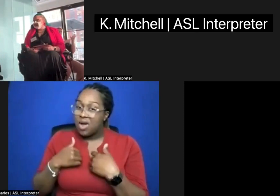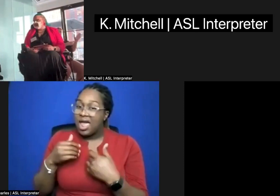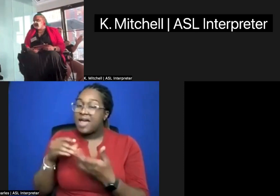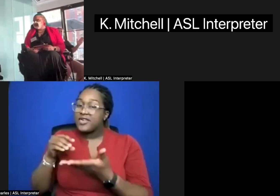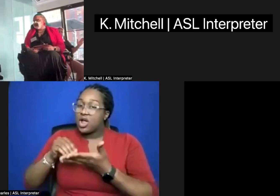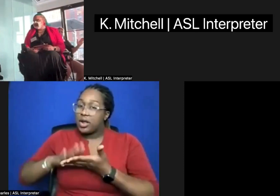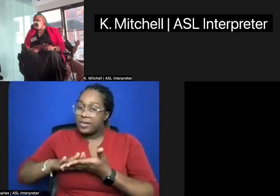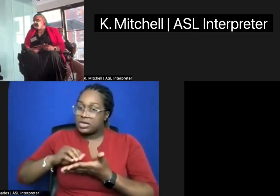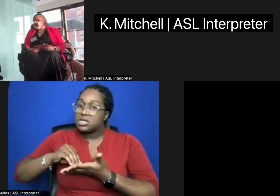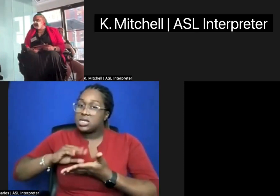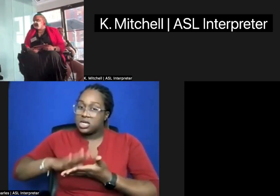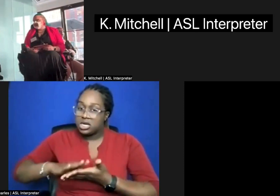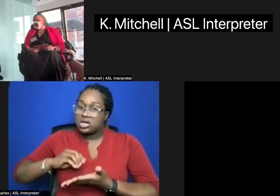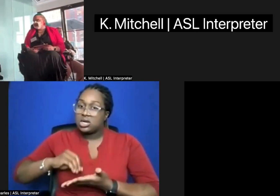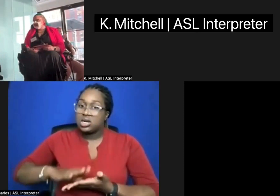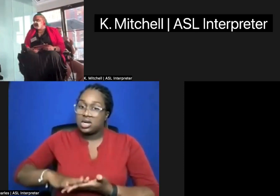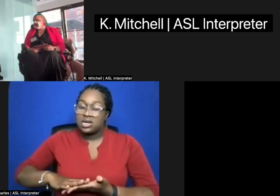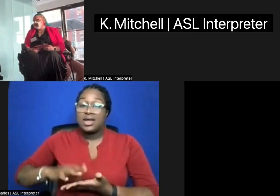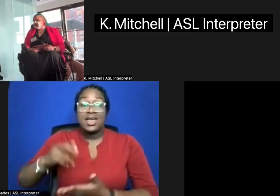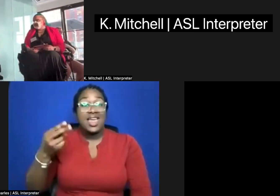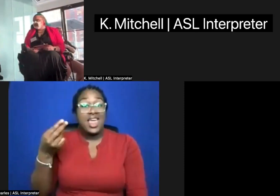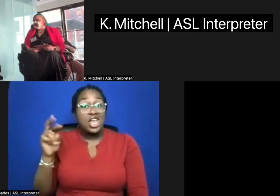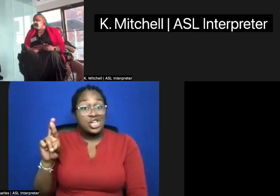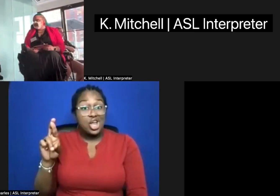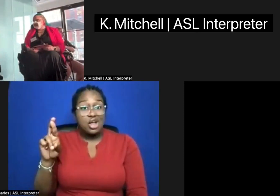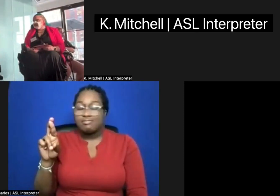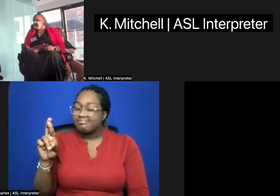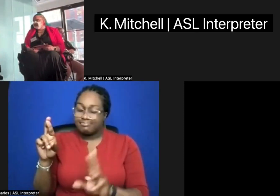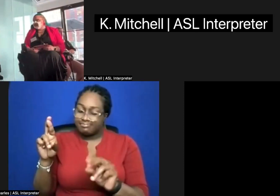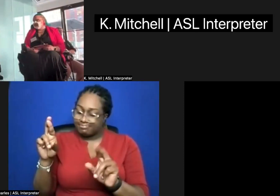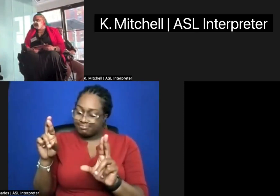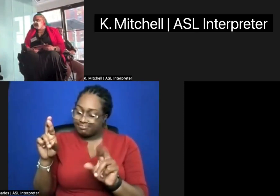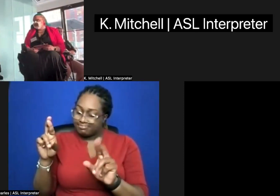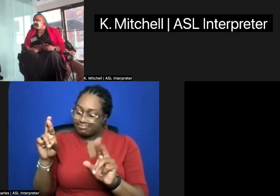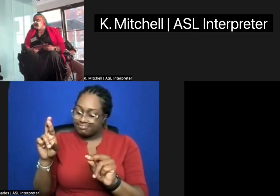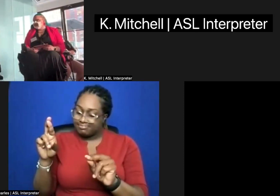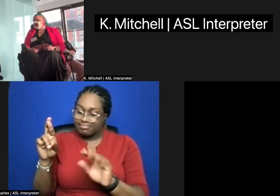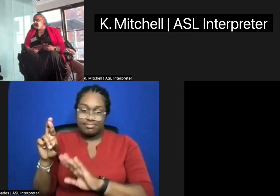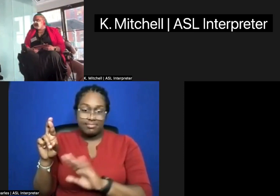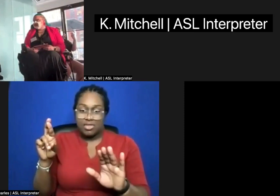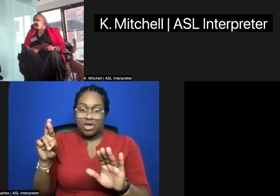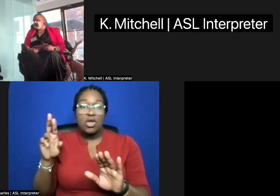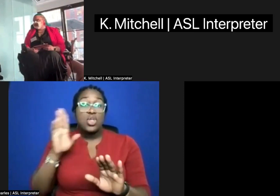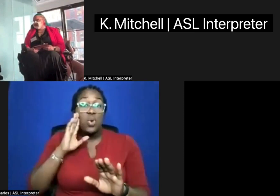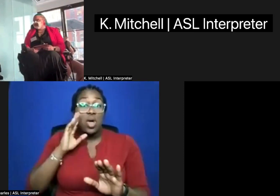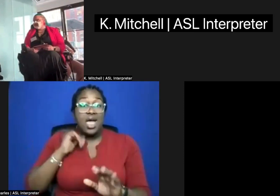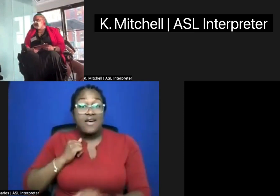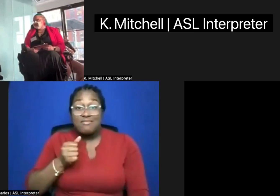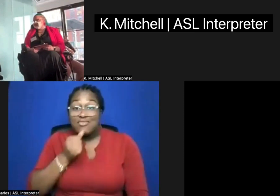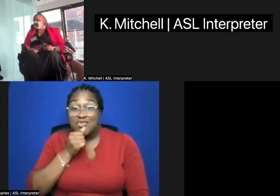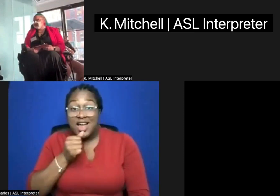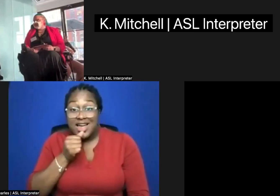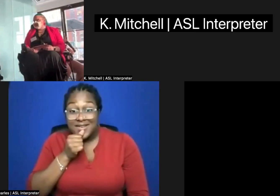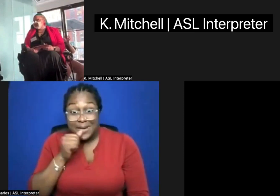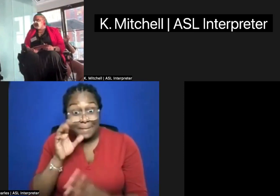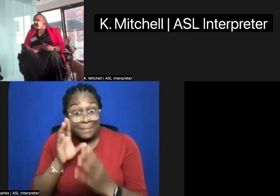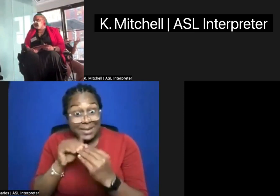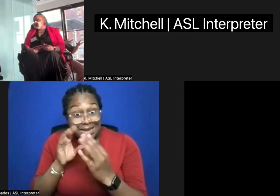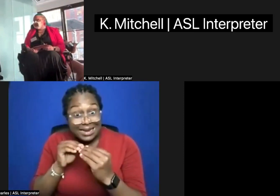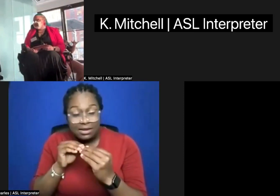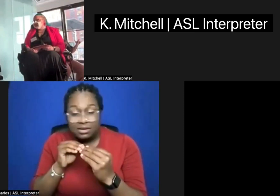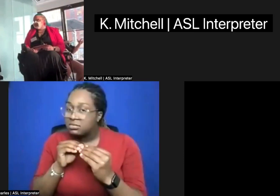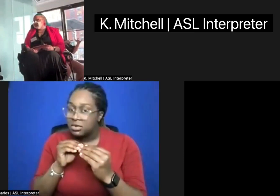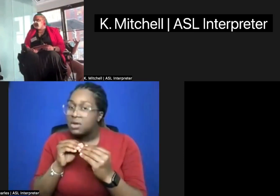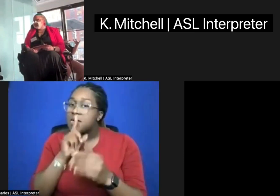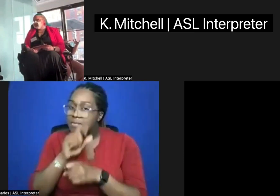tell everyone, HR, no, if you're gonna have a private meeting with HR, make sure that it's recorded. I think it's very